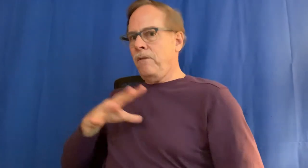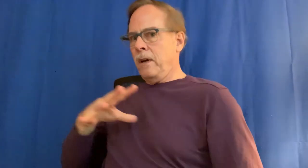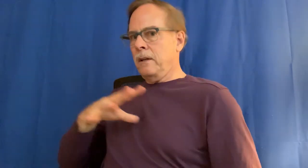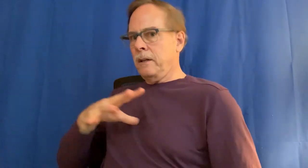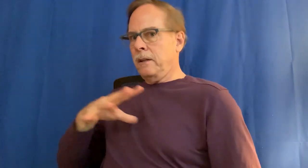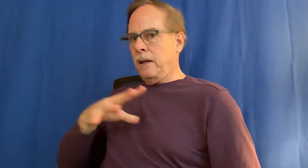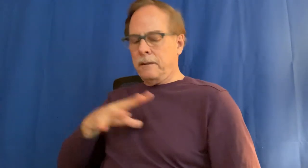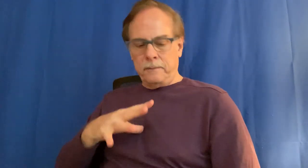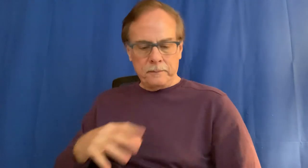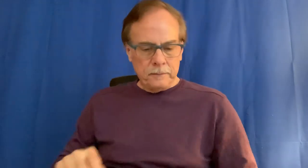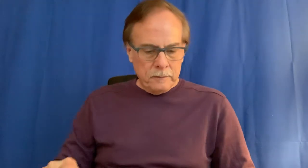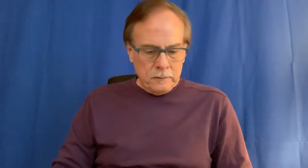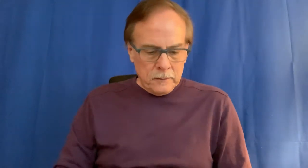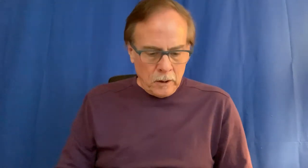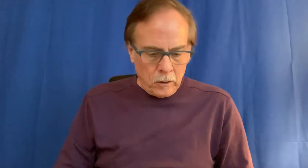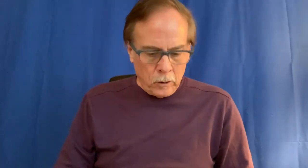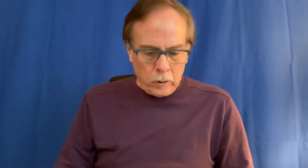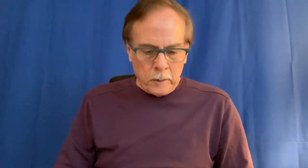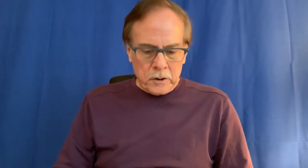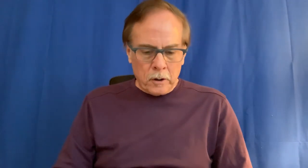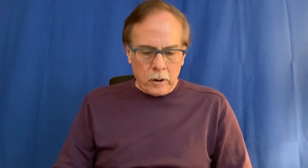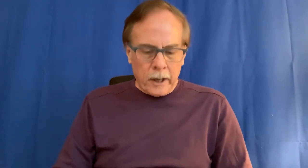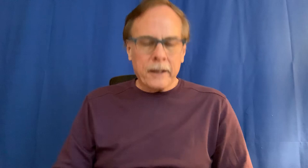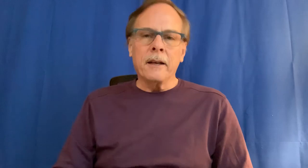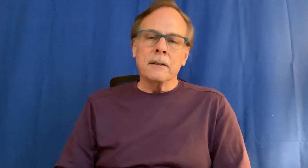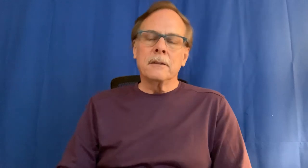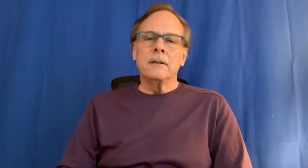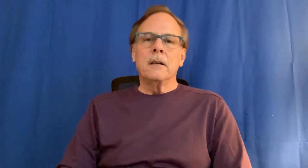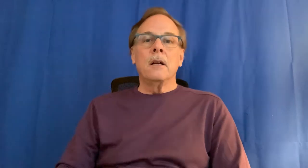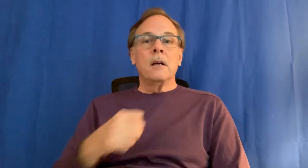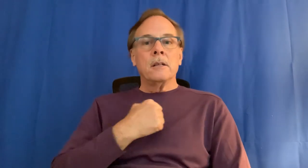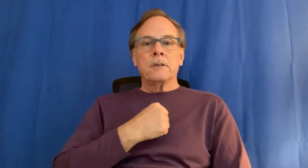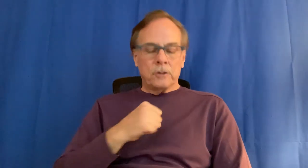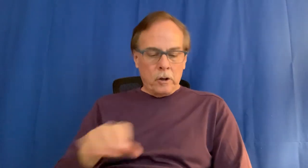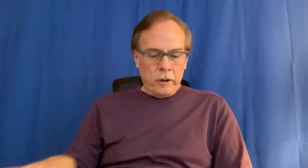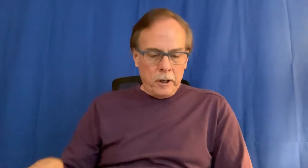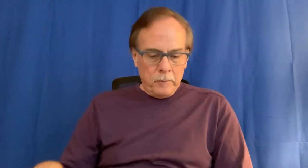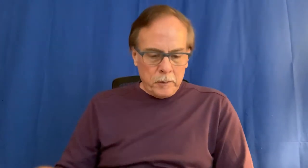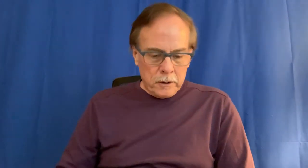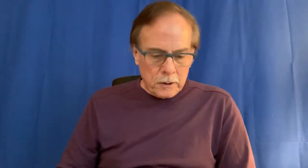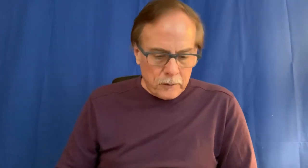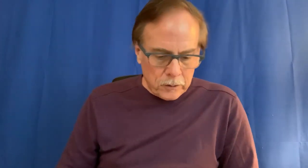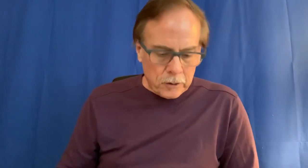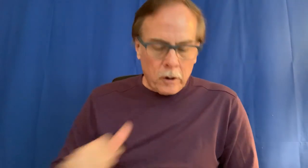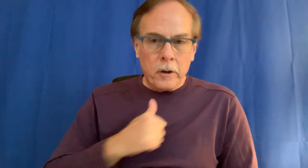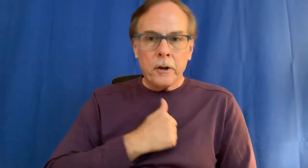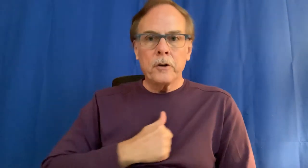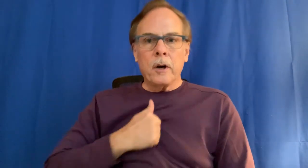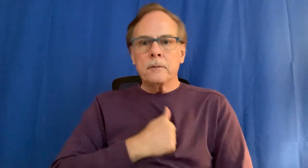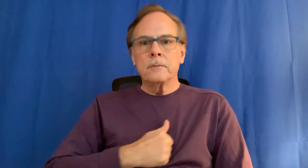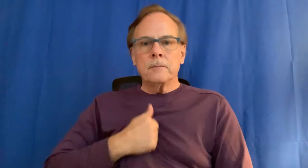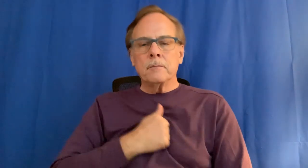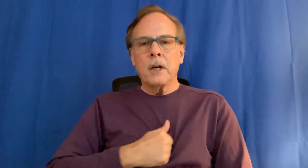Fine, like that. Or, I'm sorry, I can't. Sorry, remember the sign for sorry? Your